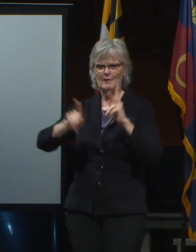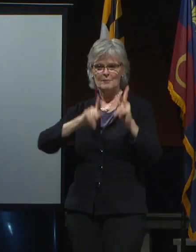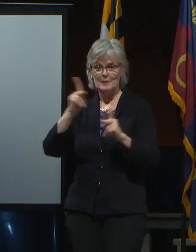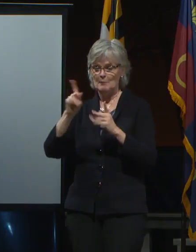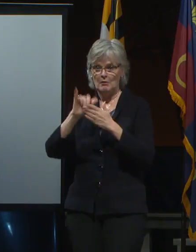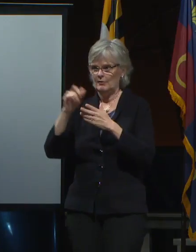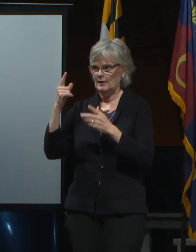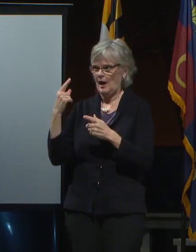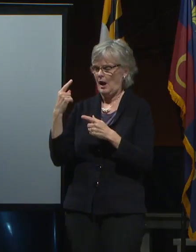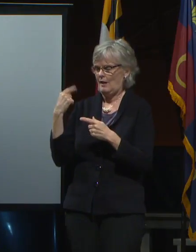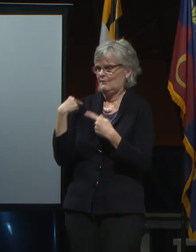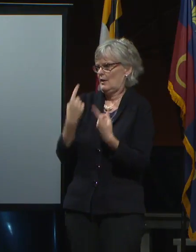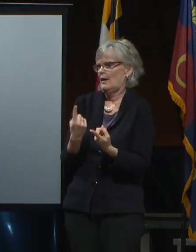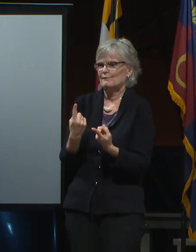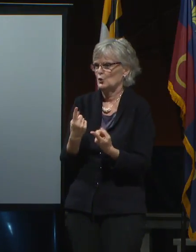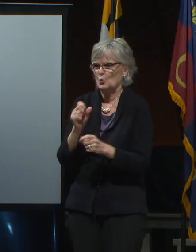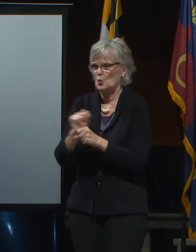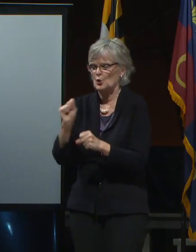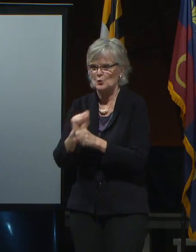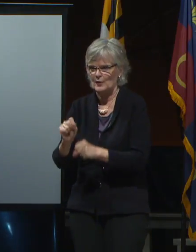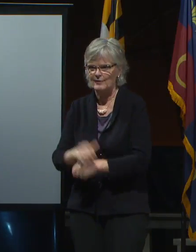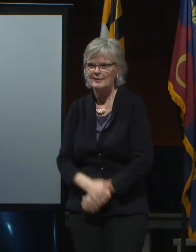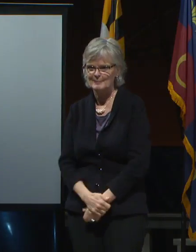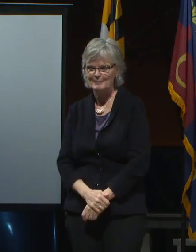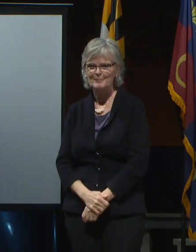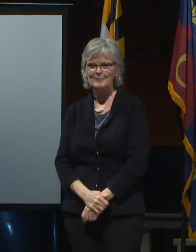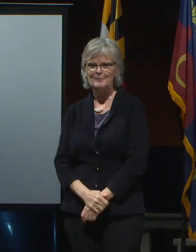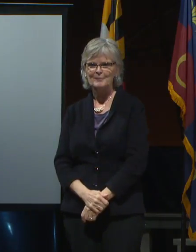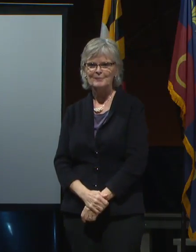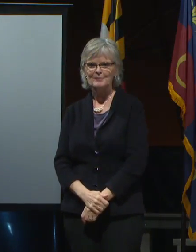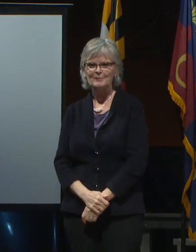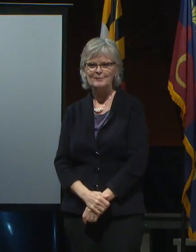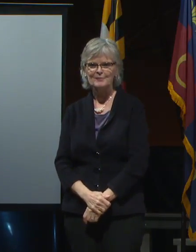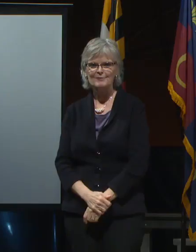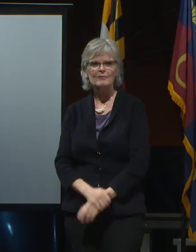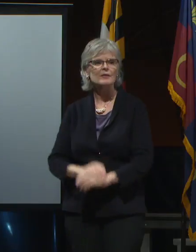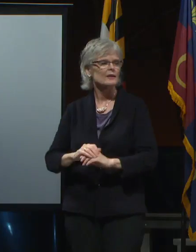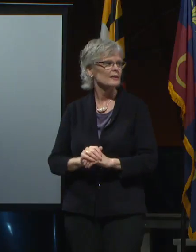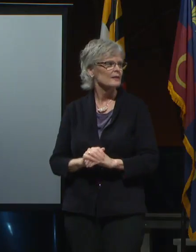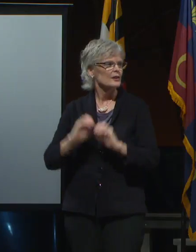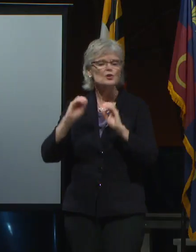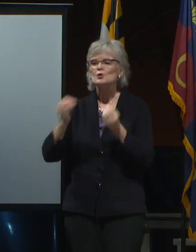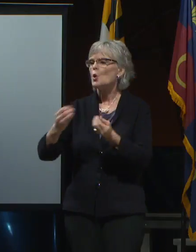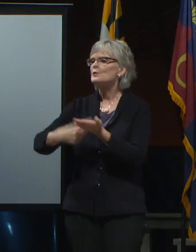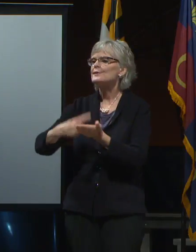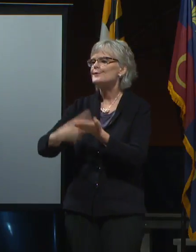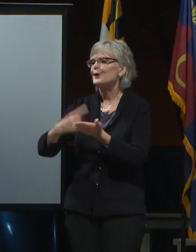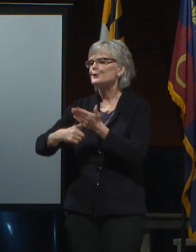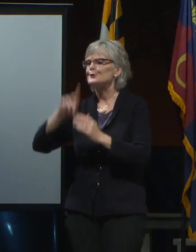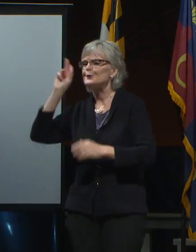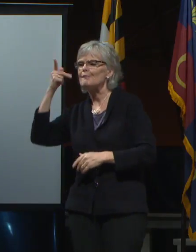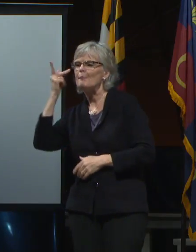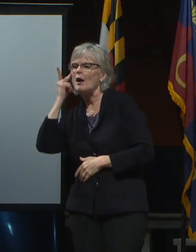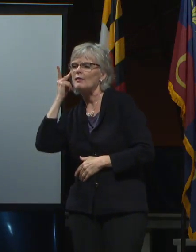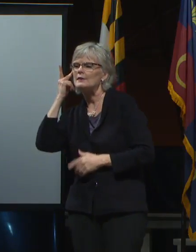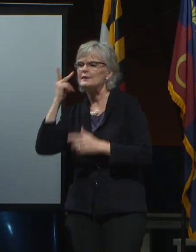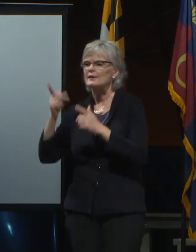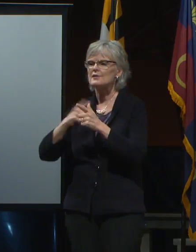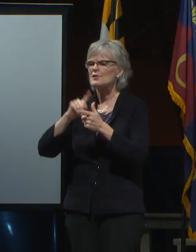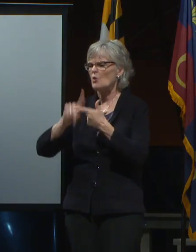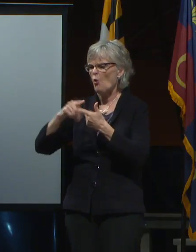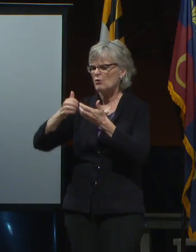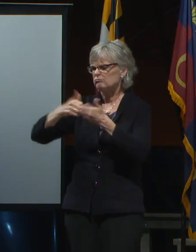that I have had the pleasure to work with. There is no discussion of politics or party in